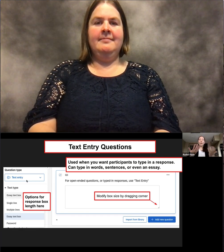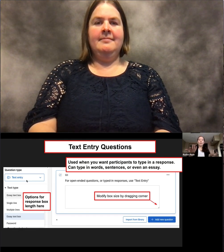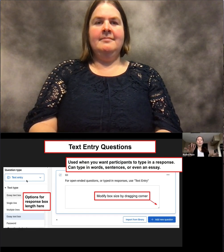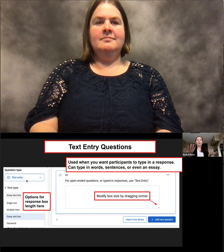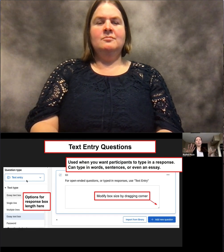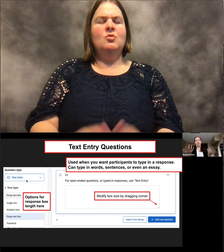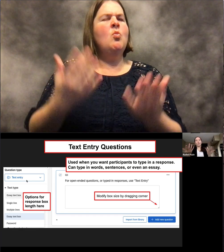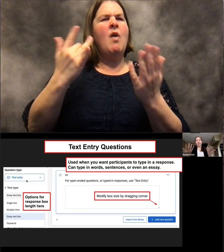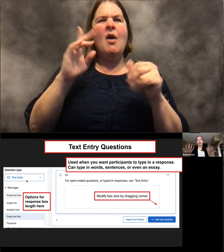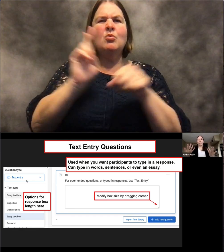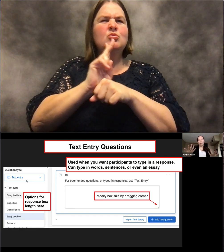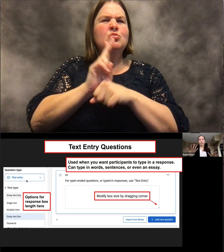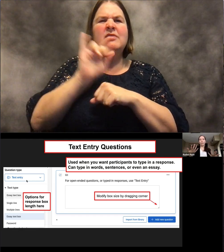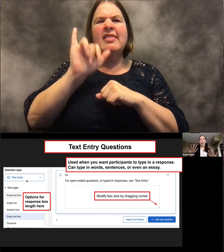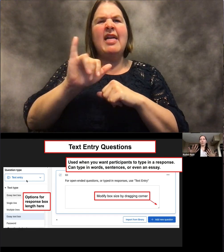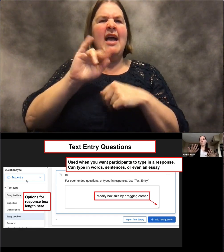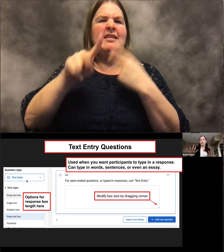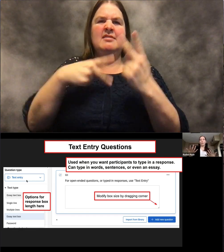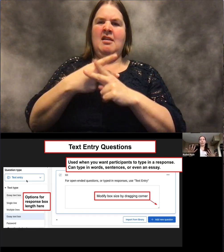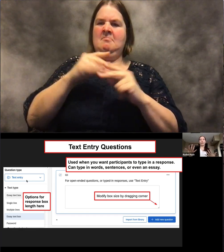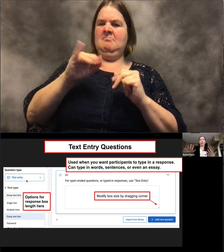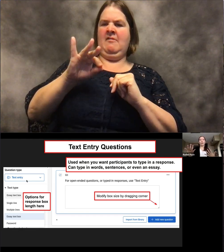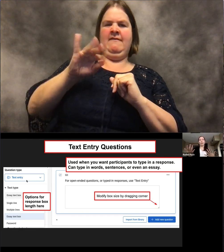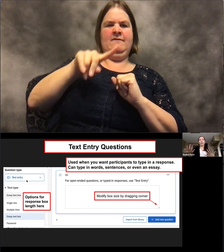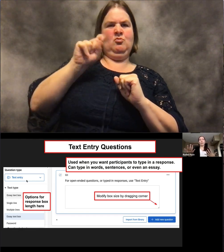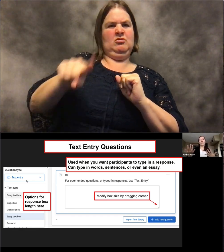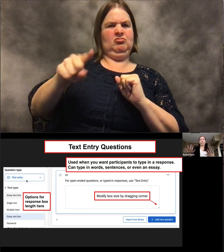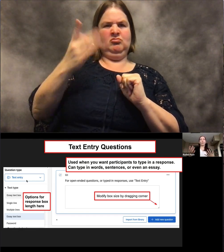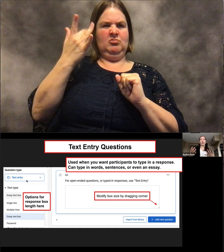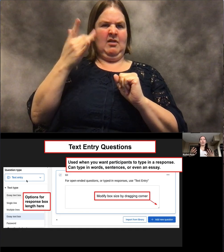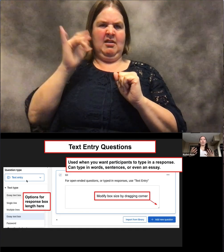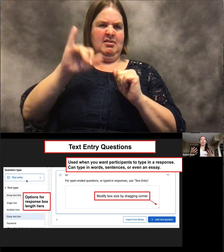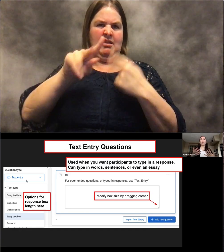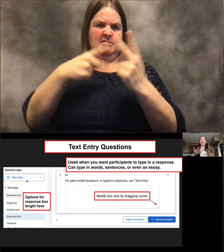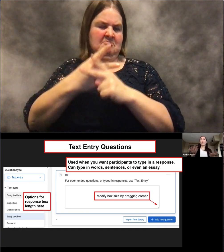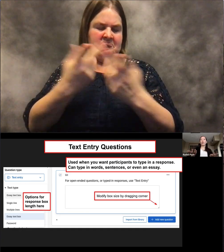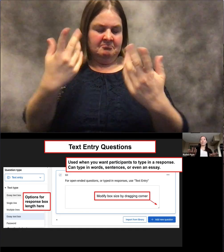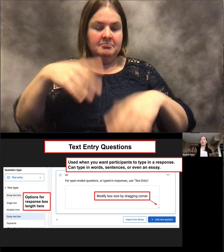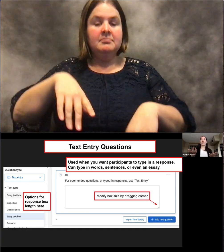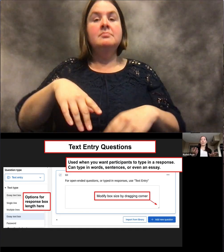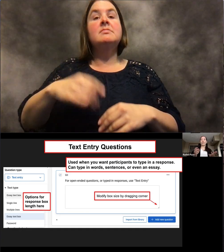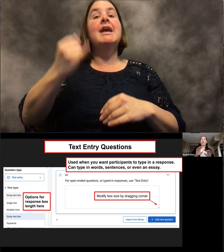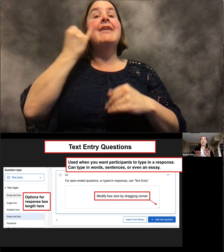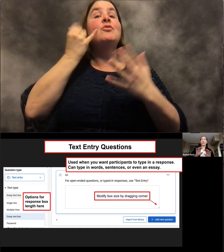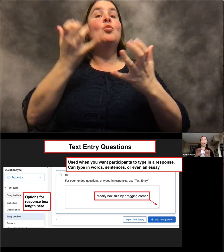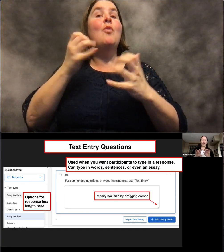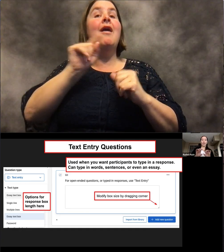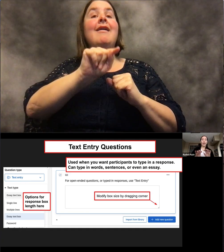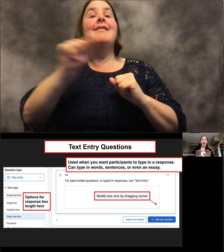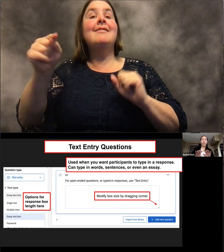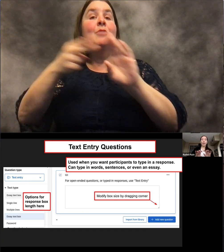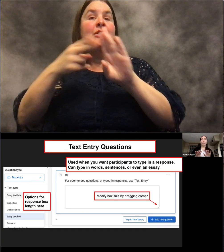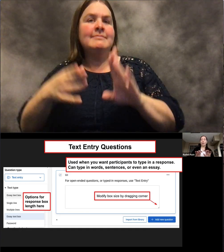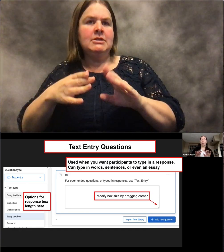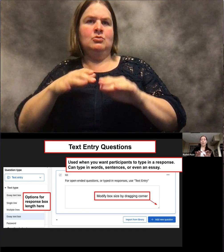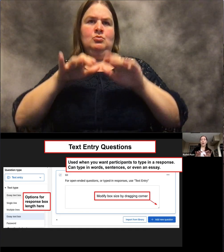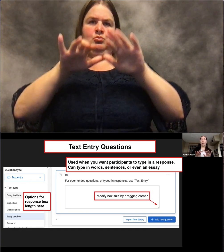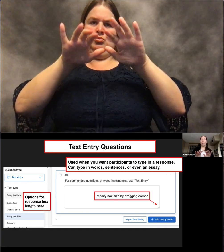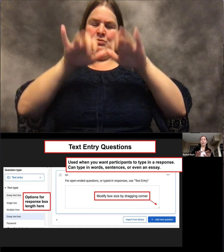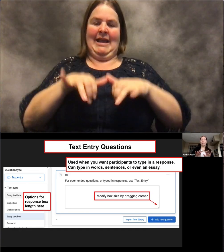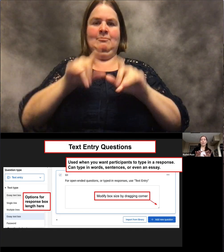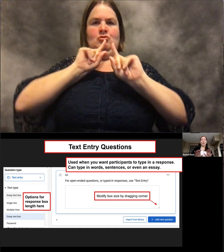So why would you use this particular question type? So when you want participants to physically type in